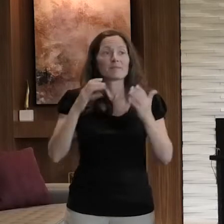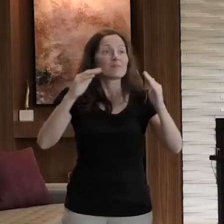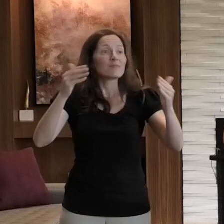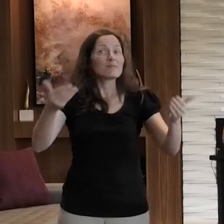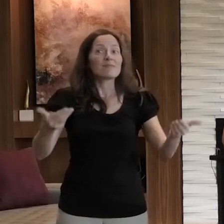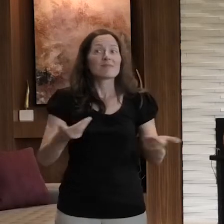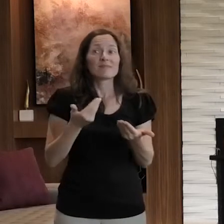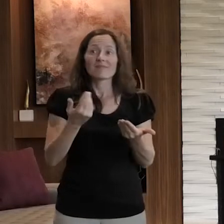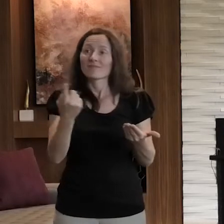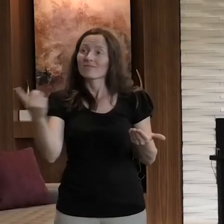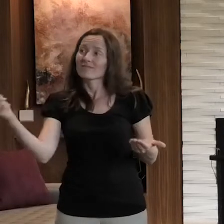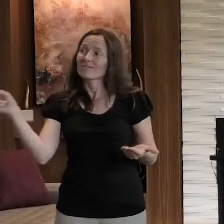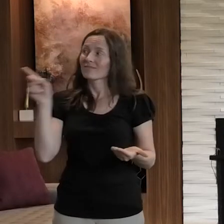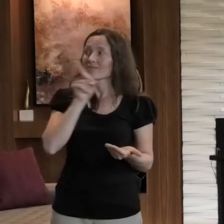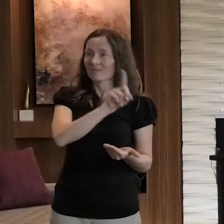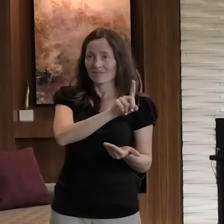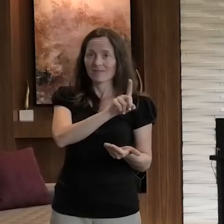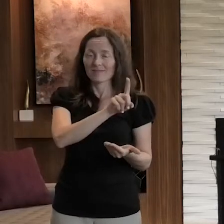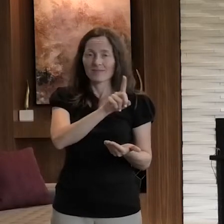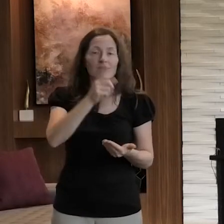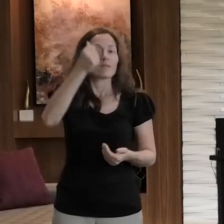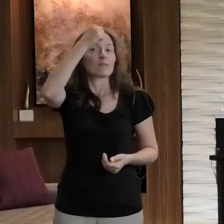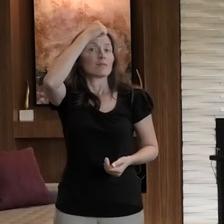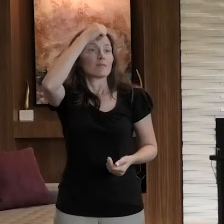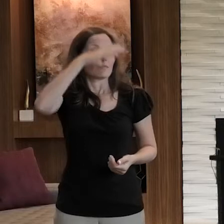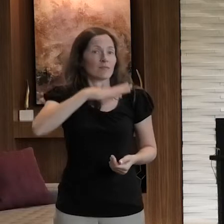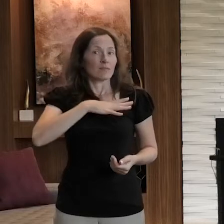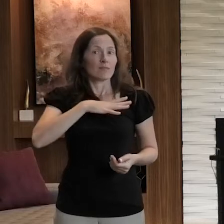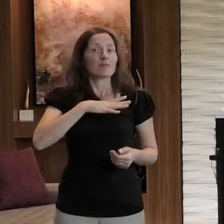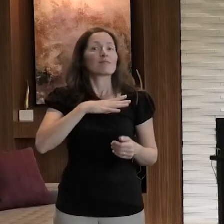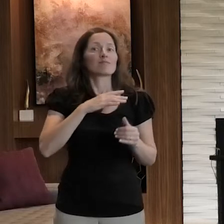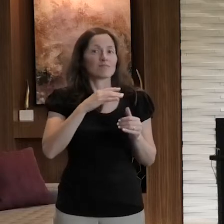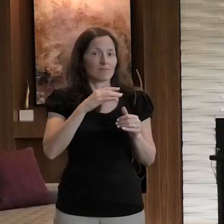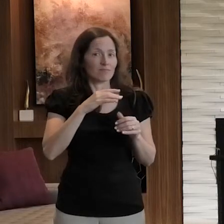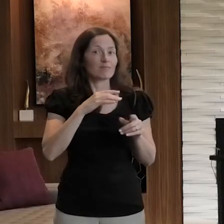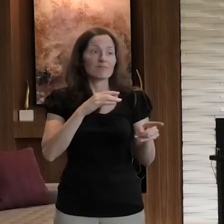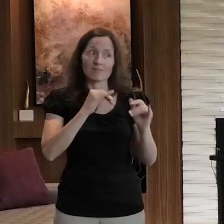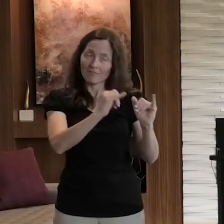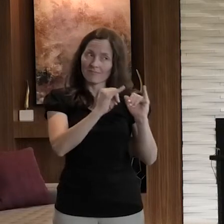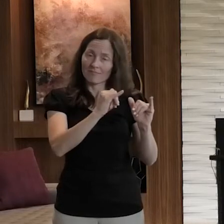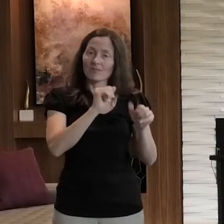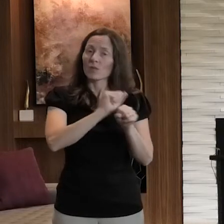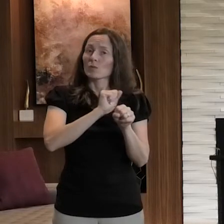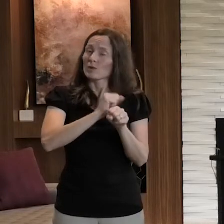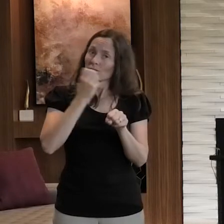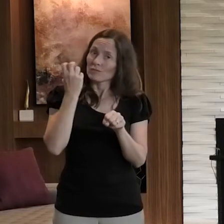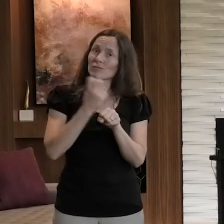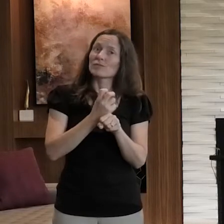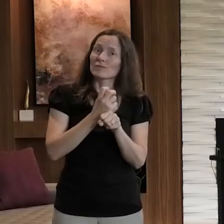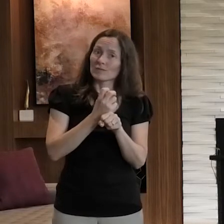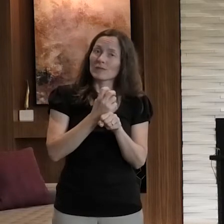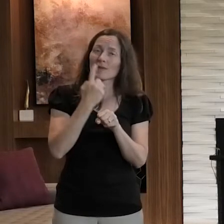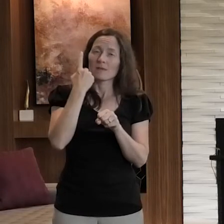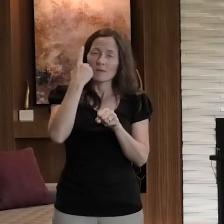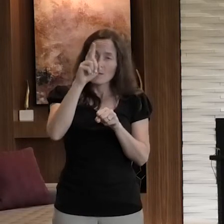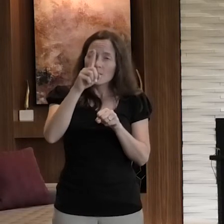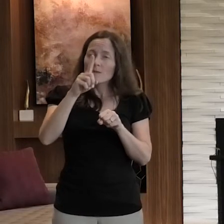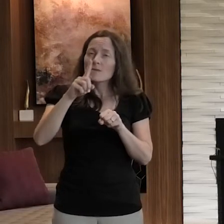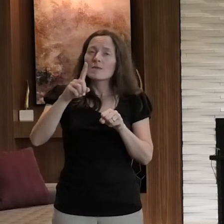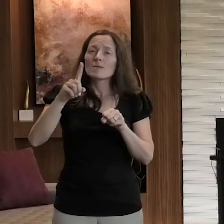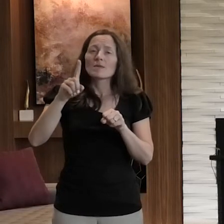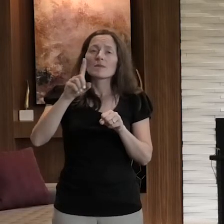to the podium a man who has also worked long and hard to move the Downtown Columbia vision